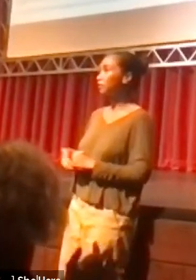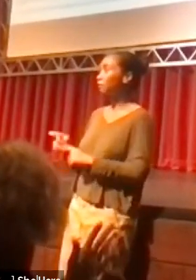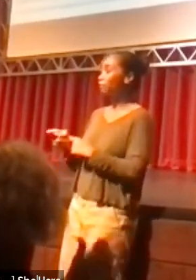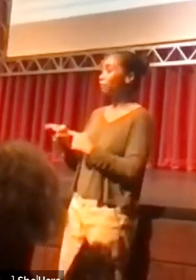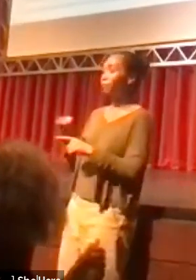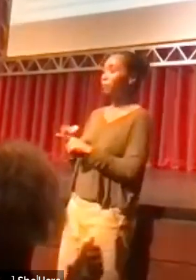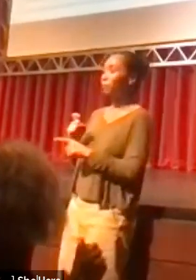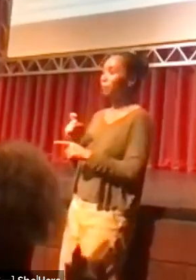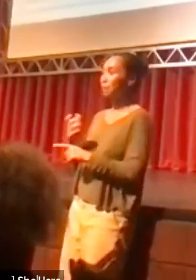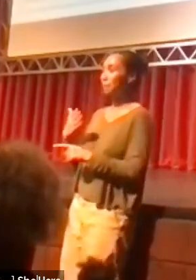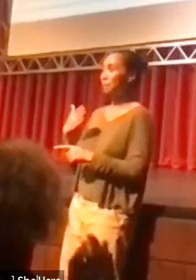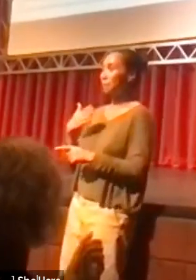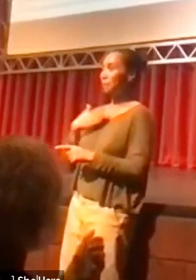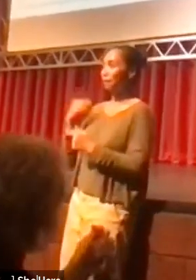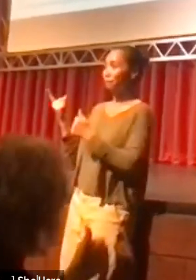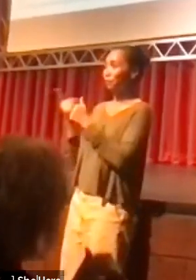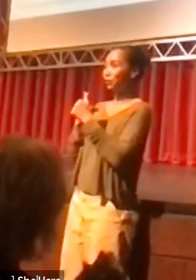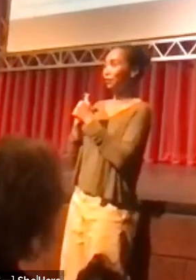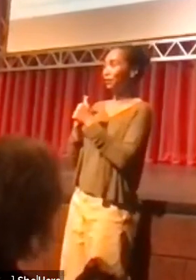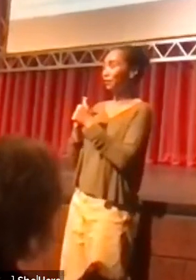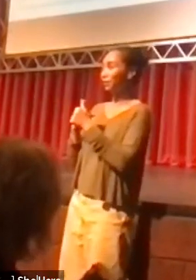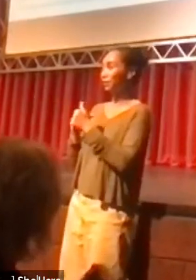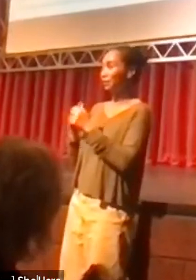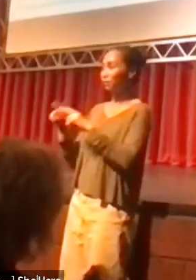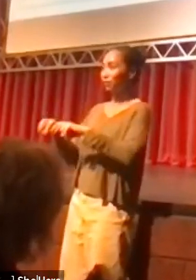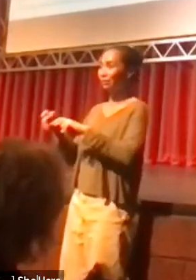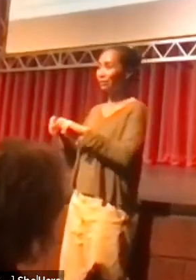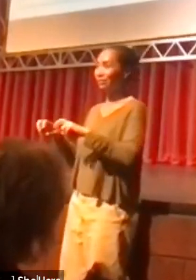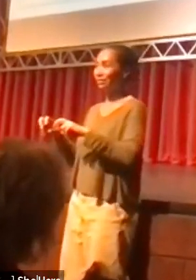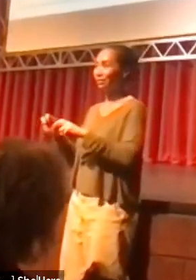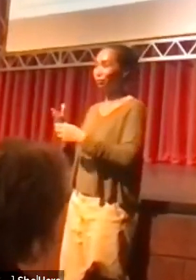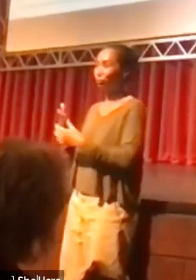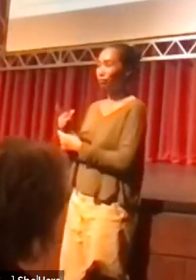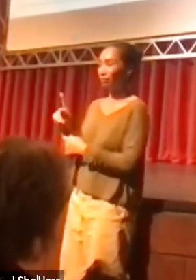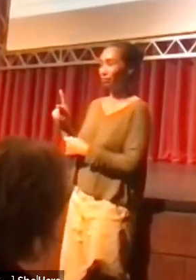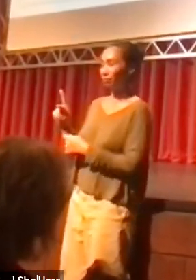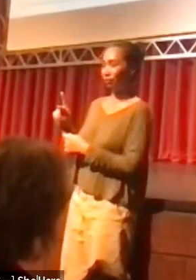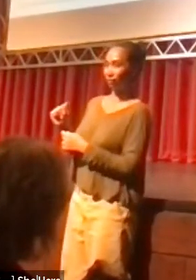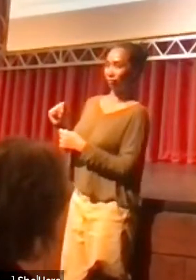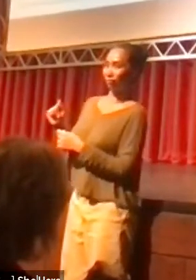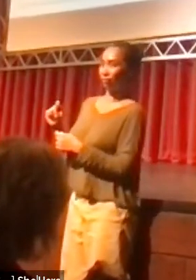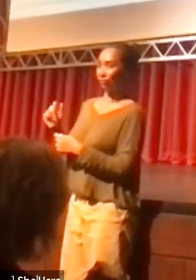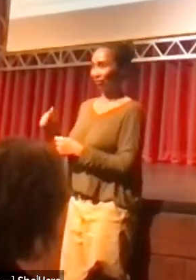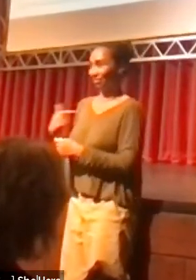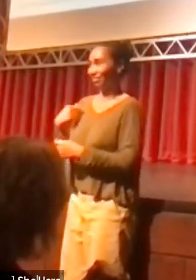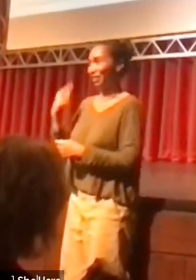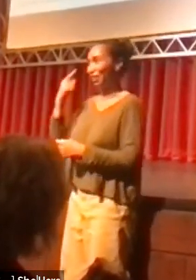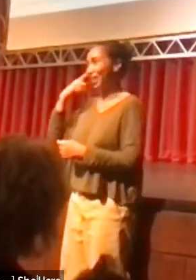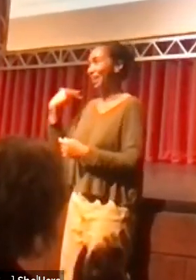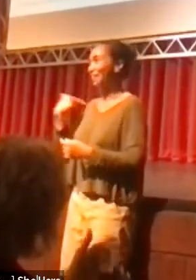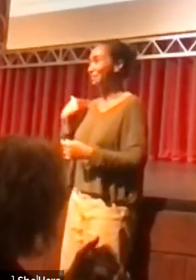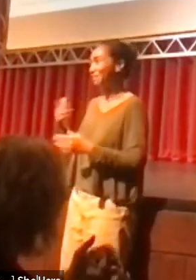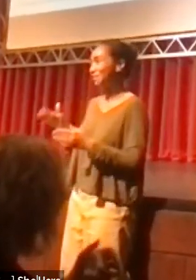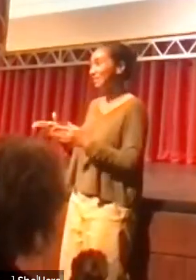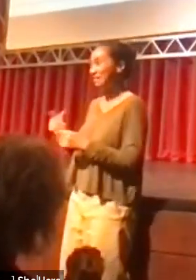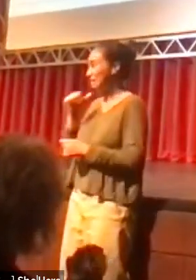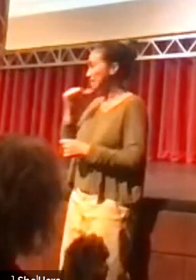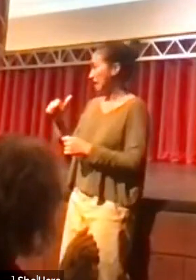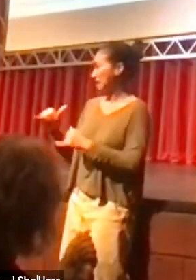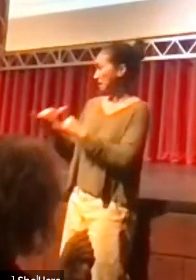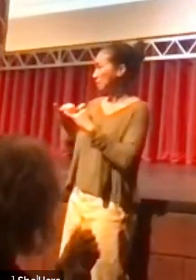From my first investigations around kapa, I thought we had very little in